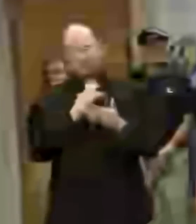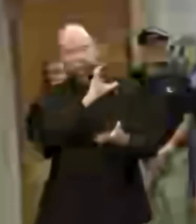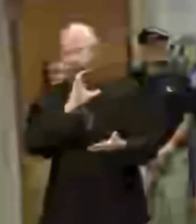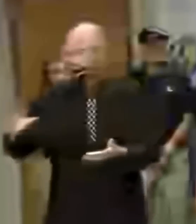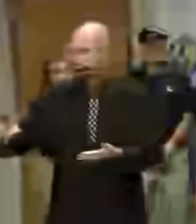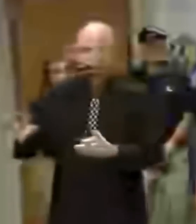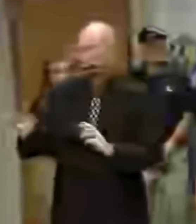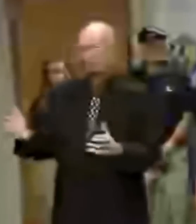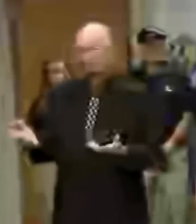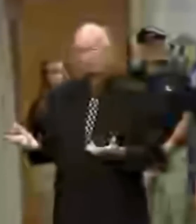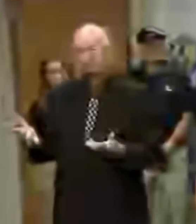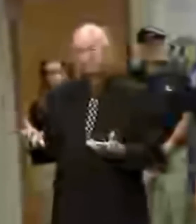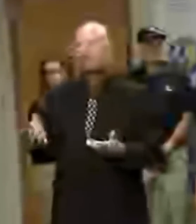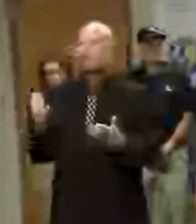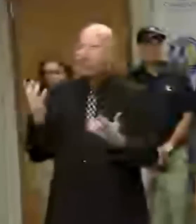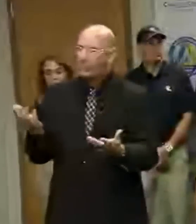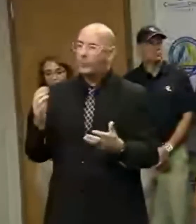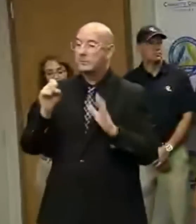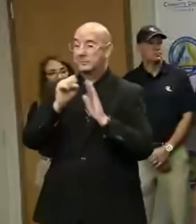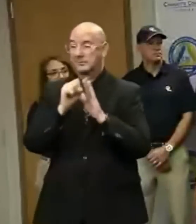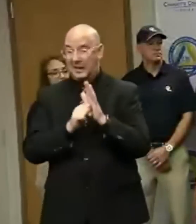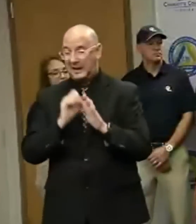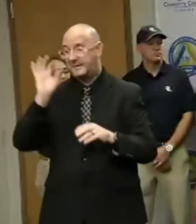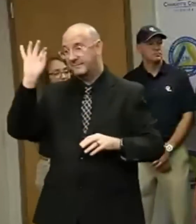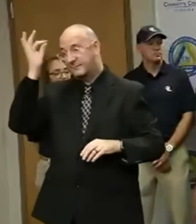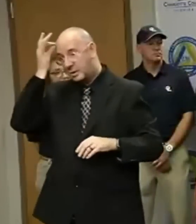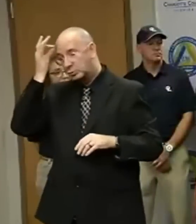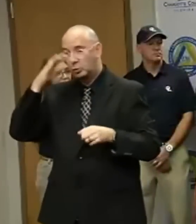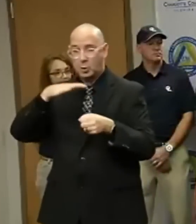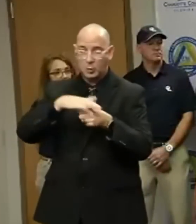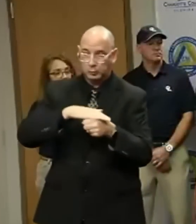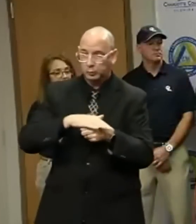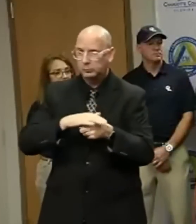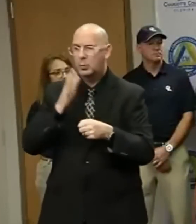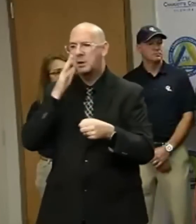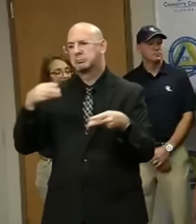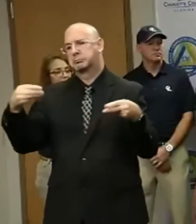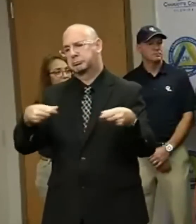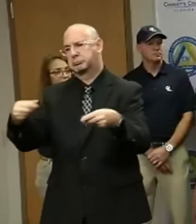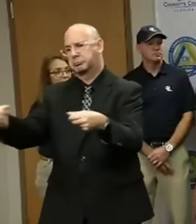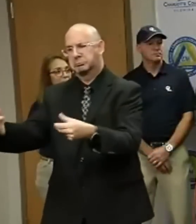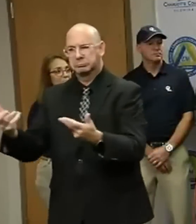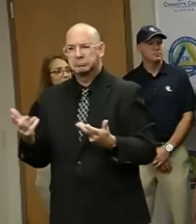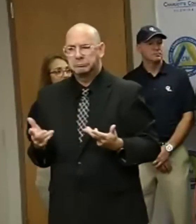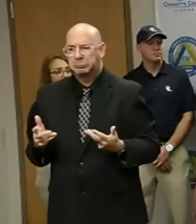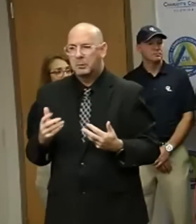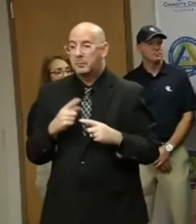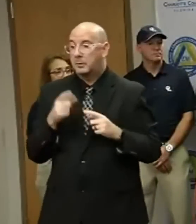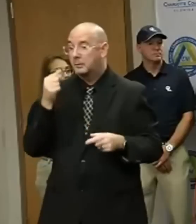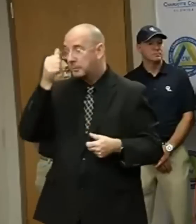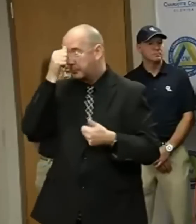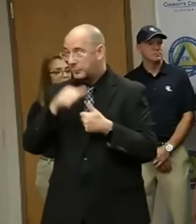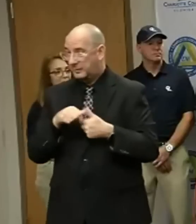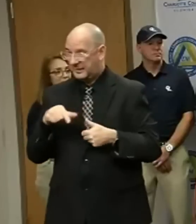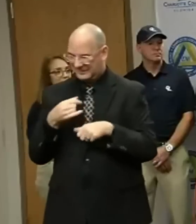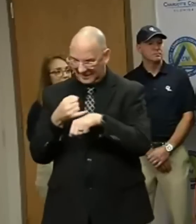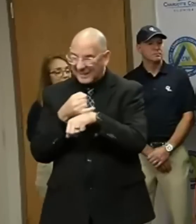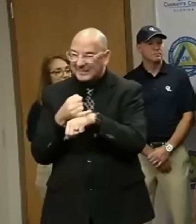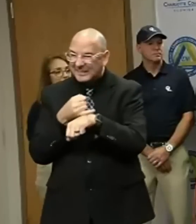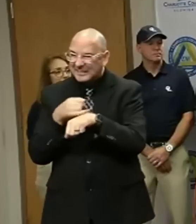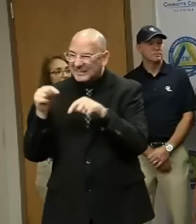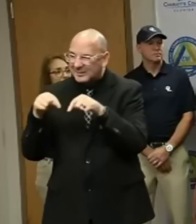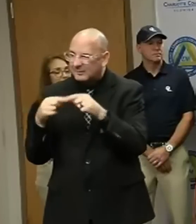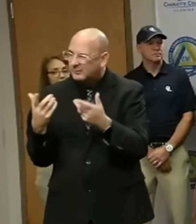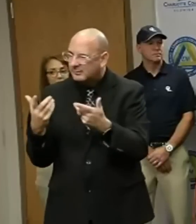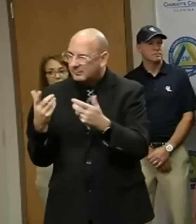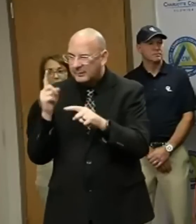between federal and state and local. I'm pretty confident that, but it's okay. This is an island that you're not going to be able to access by car